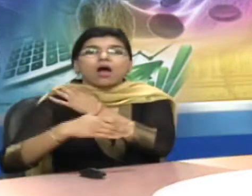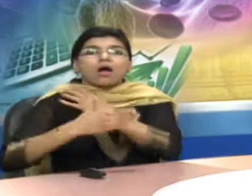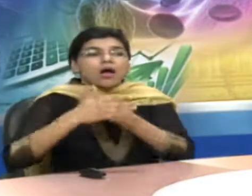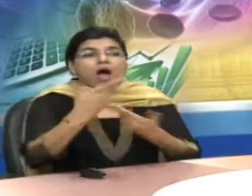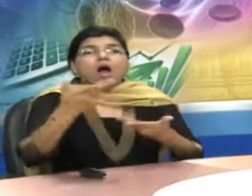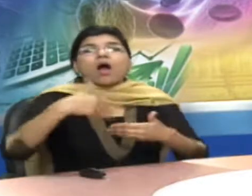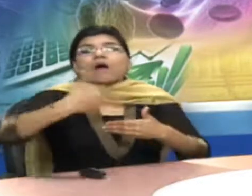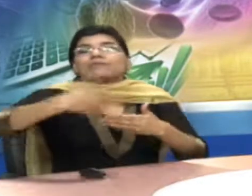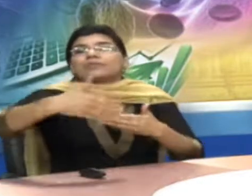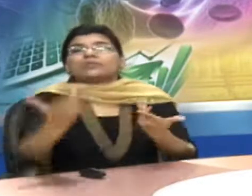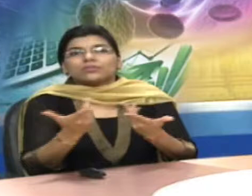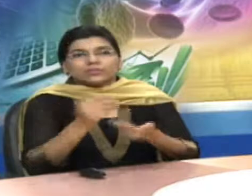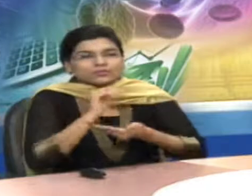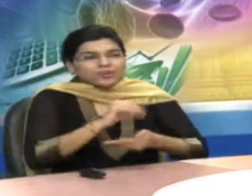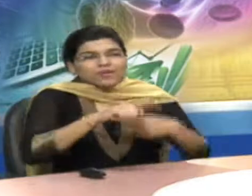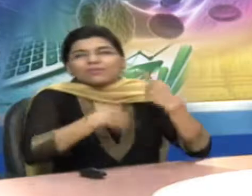It is like if two people